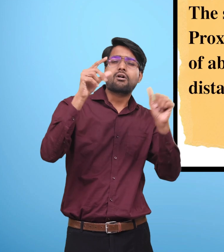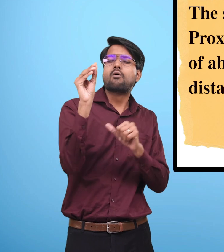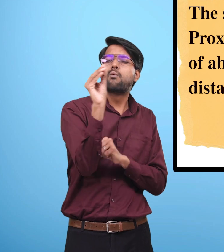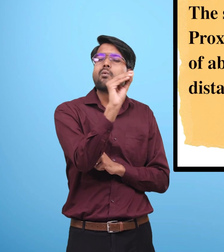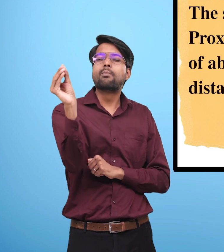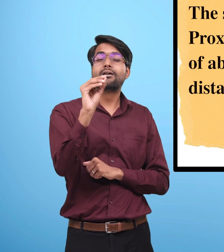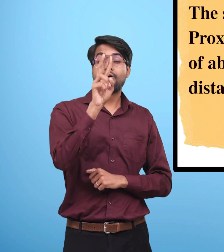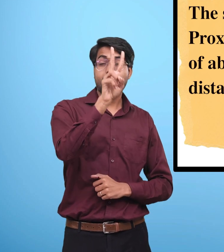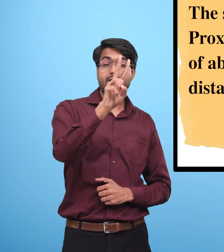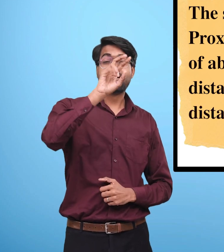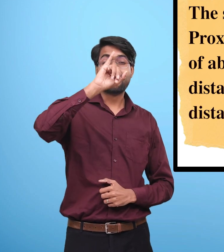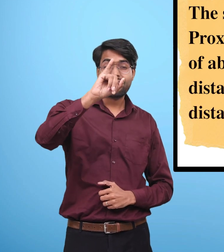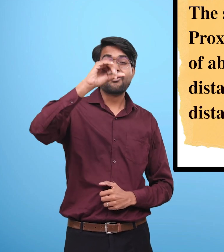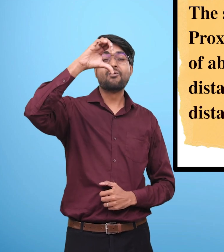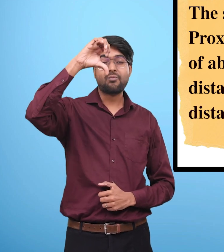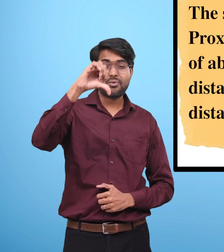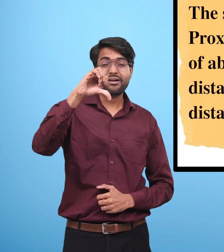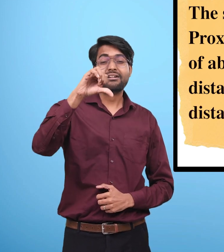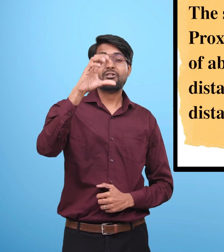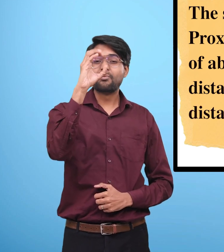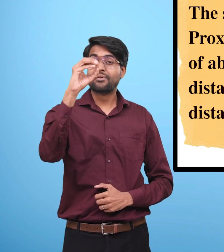2,69,000 times our distance to the sun.